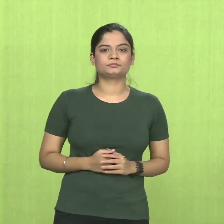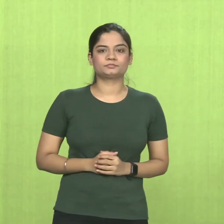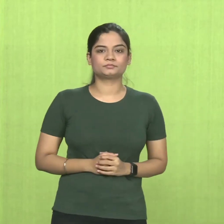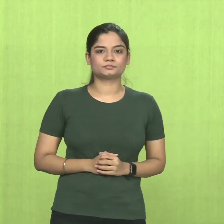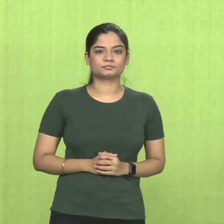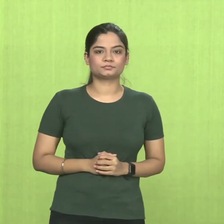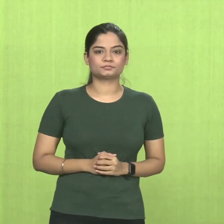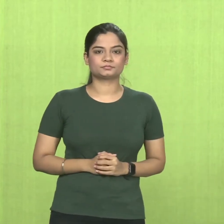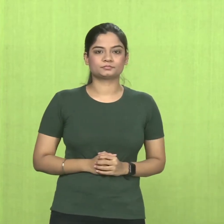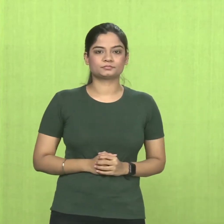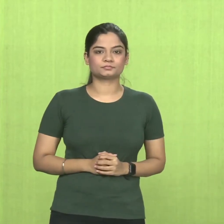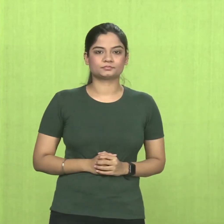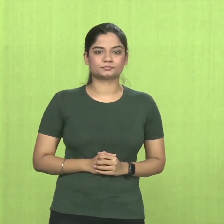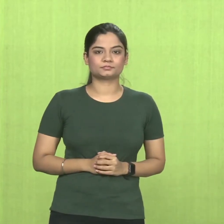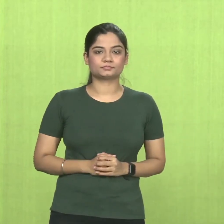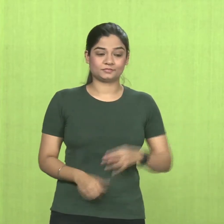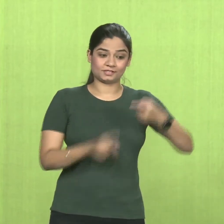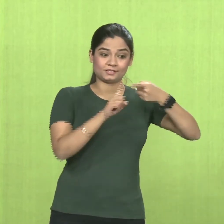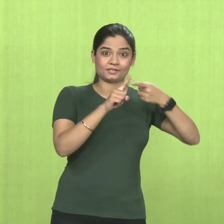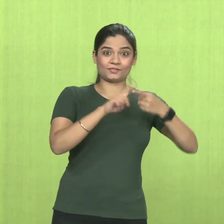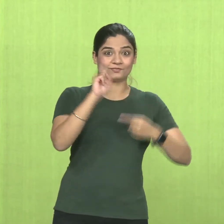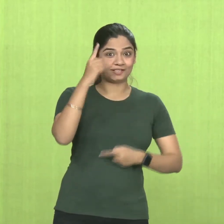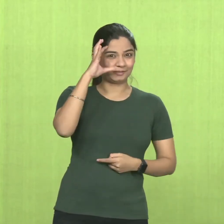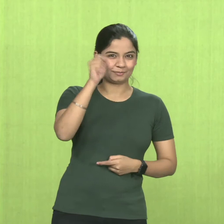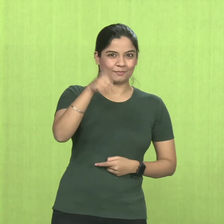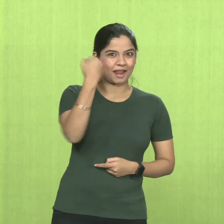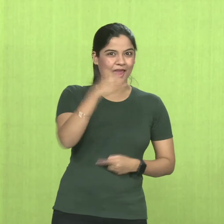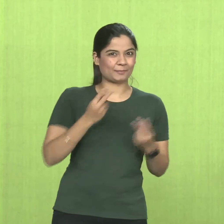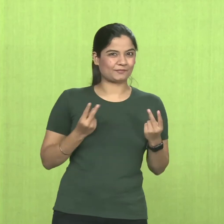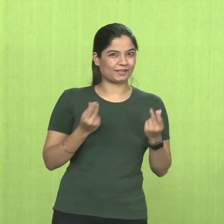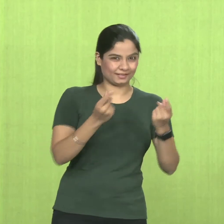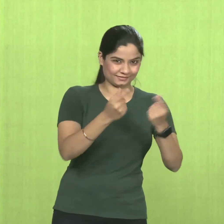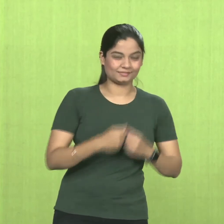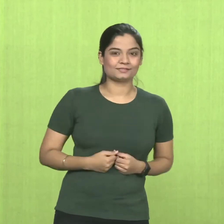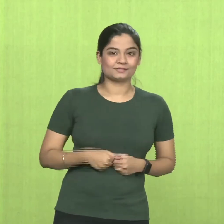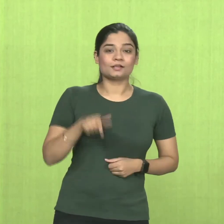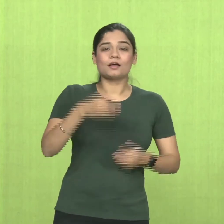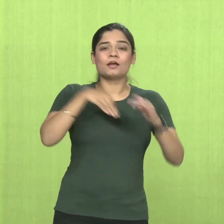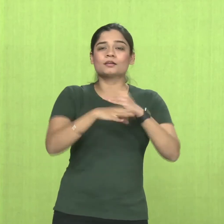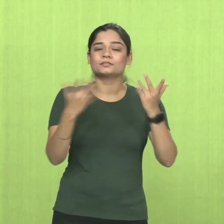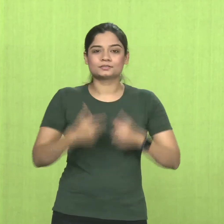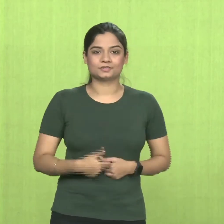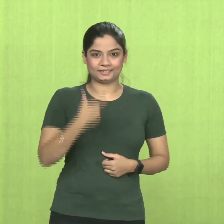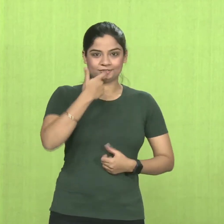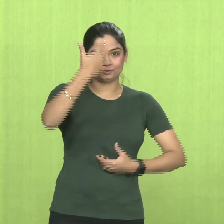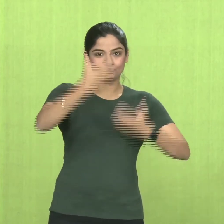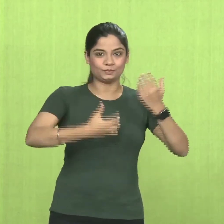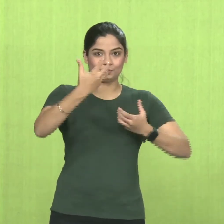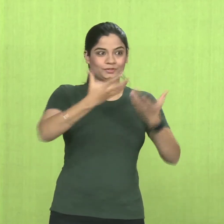bad. First category, let's discuss perishable foods. Perishable foods, the milk is the